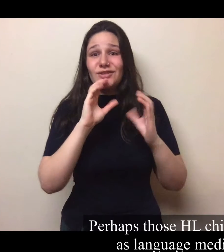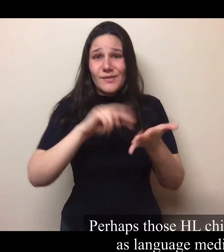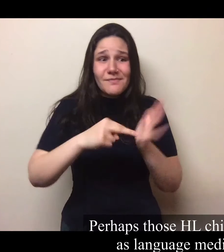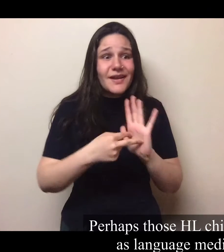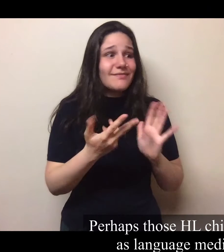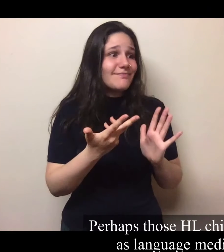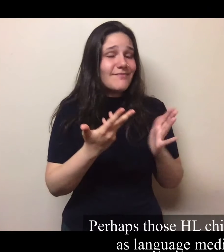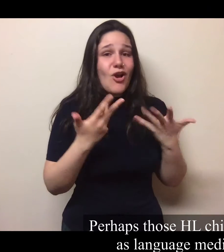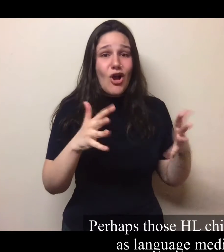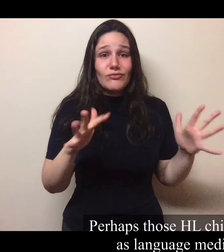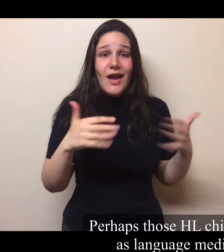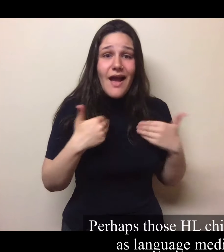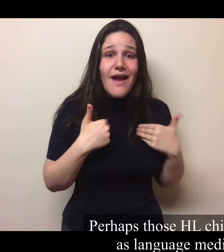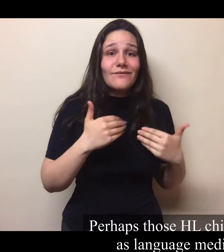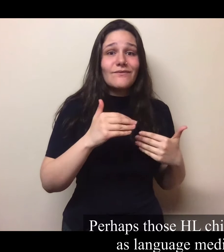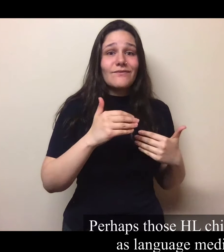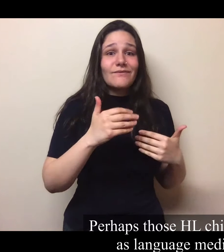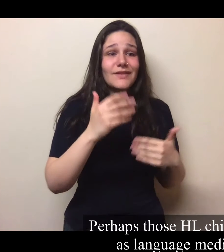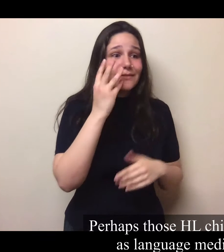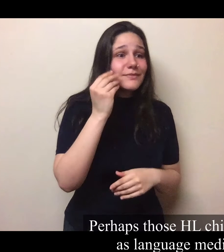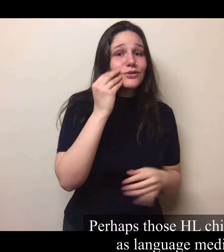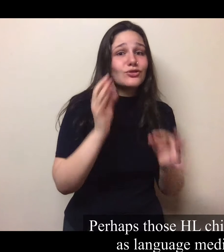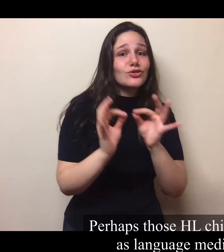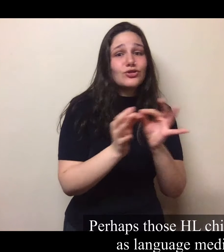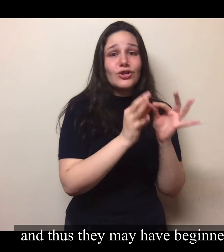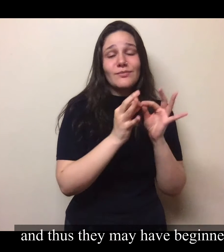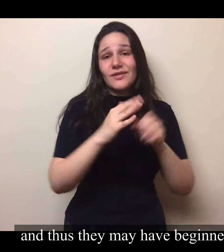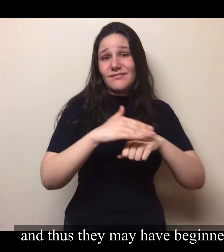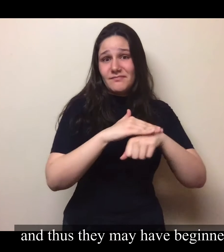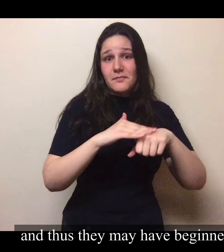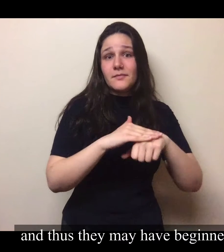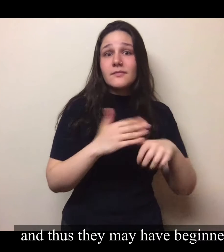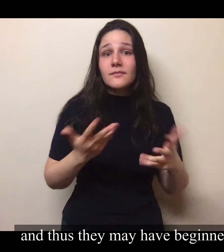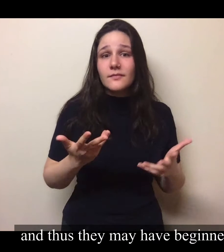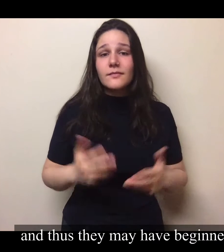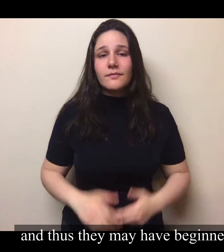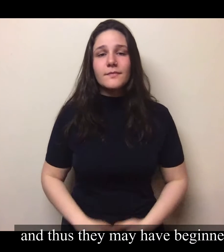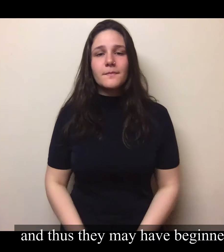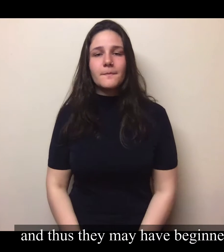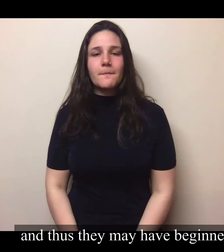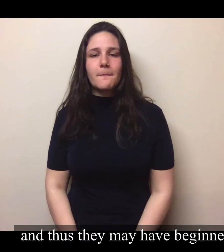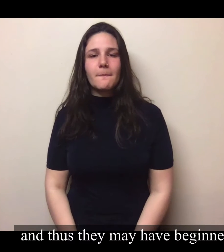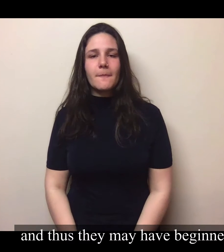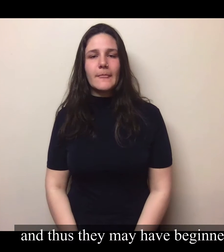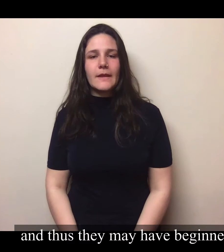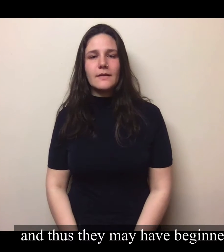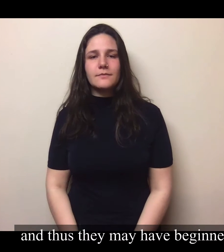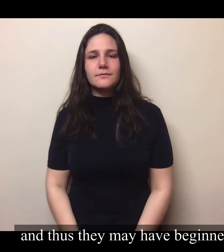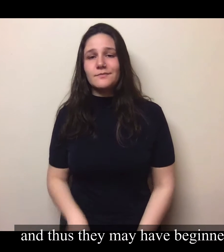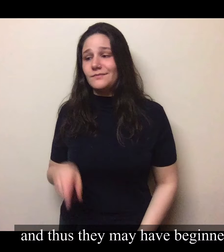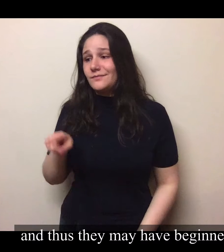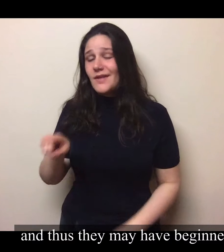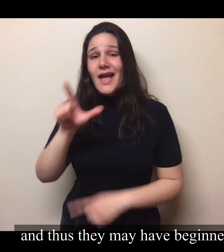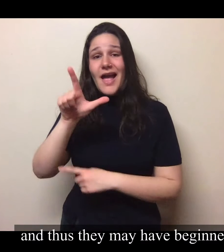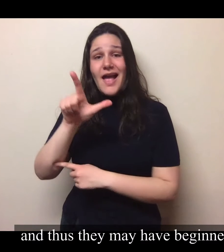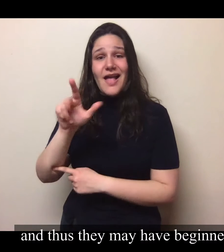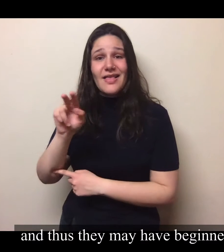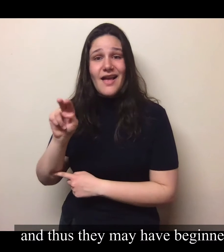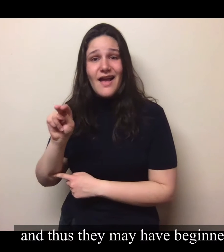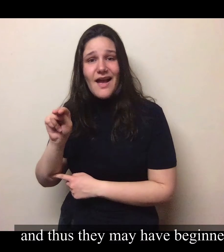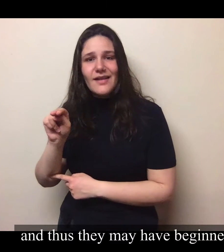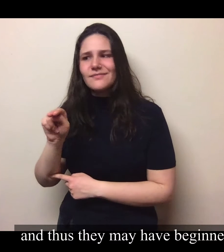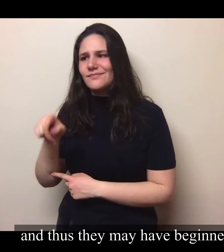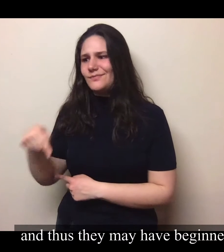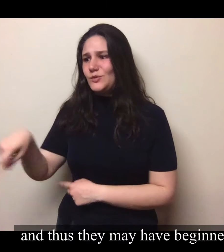learner children were recognized as language mediators growing up, and thus they may have beginner interpreting experience already.